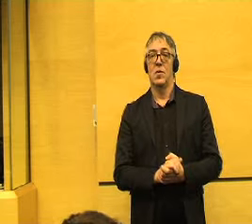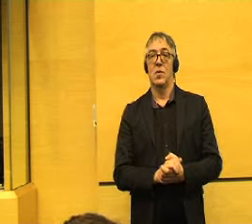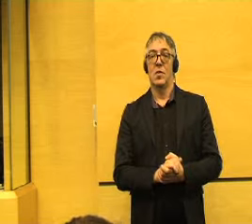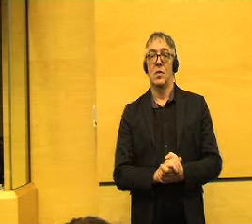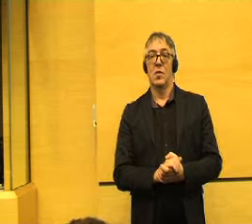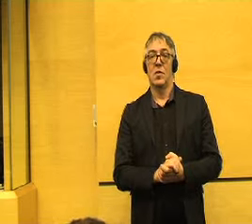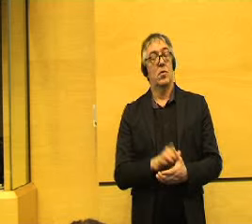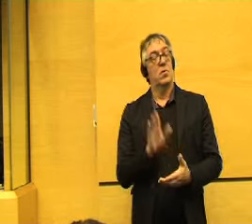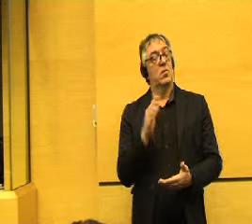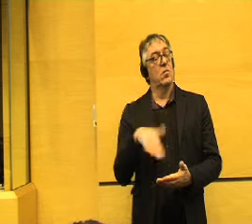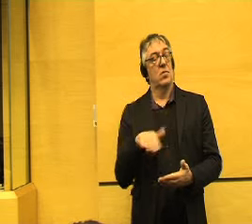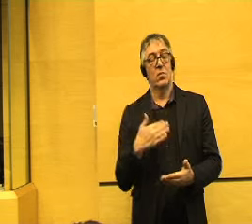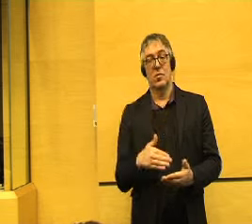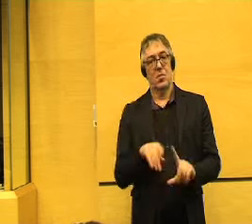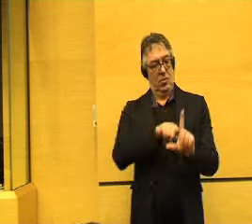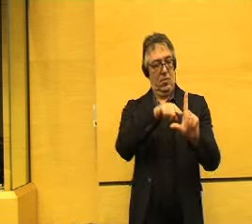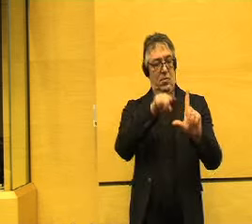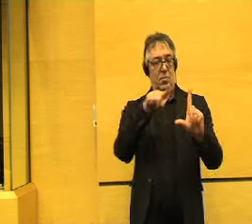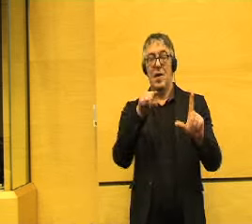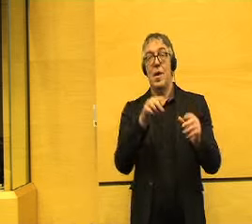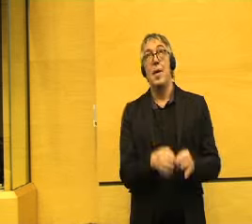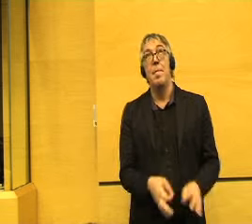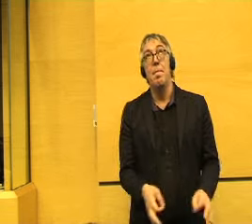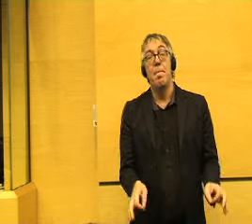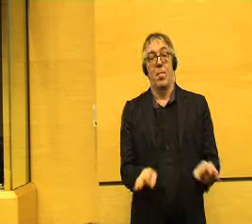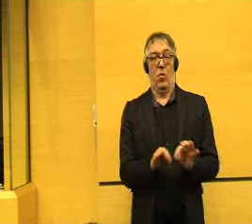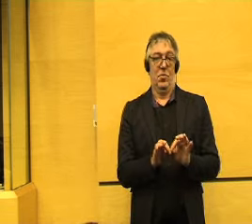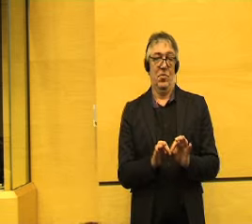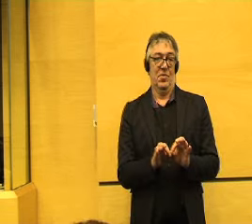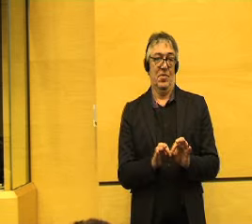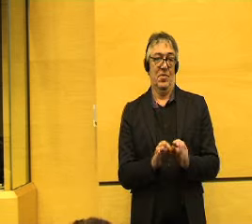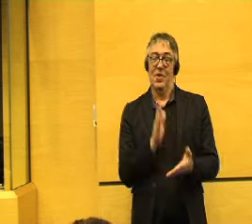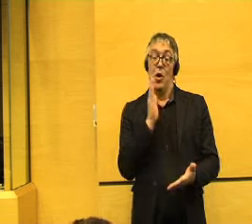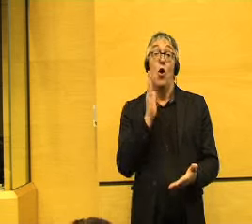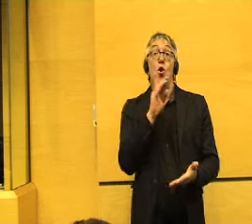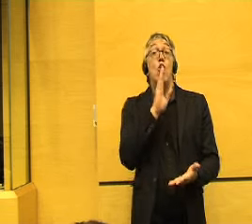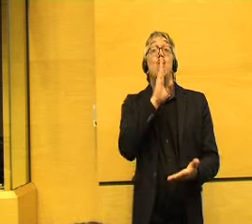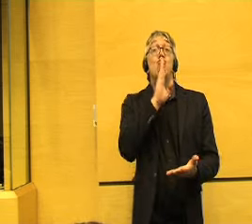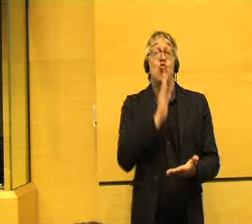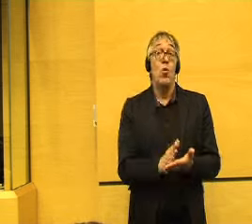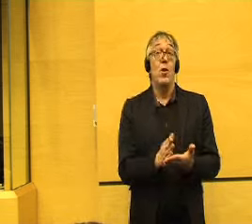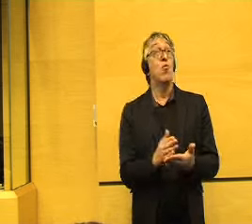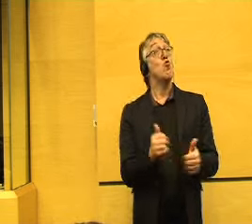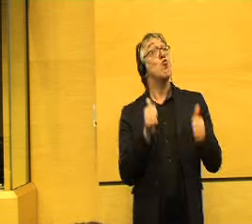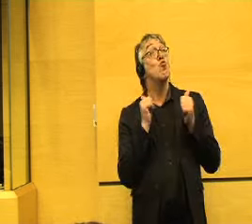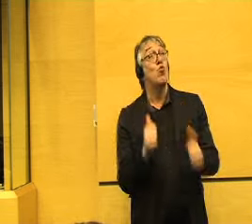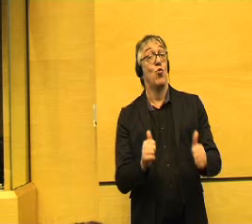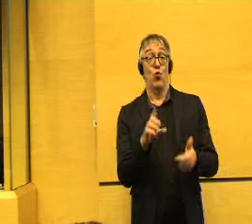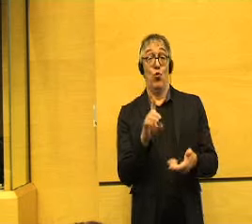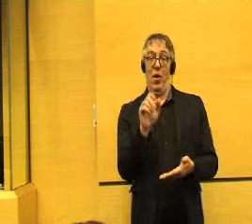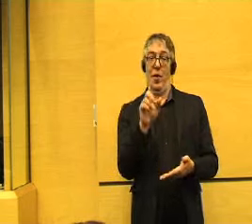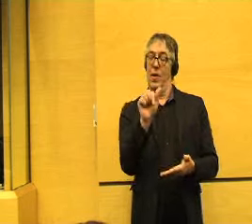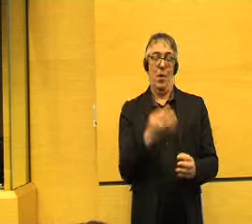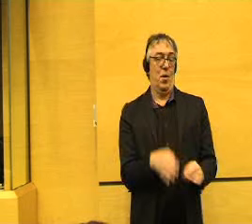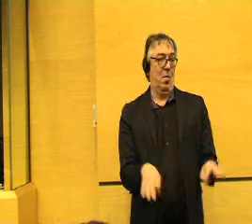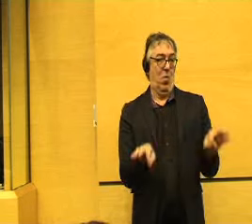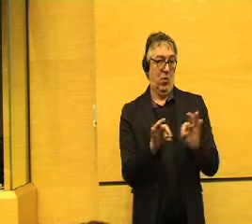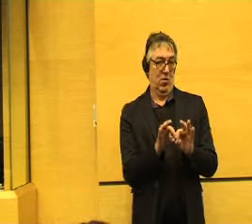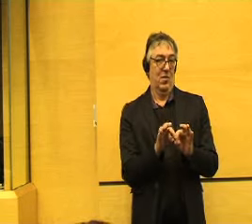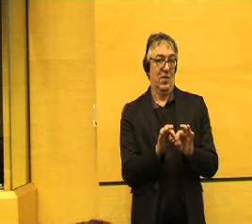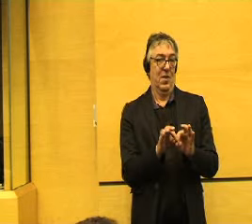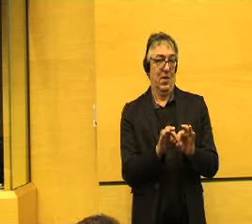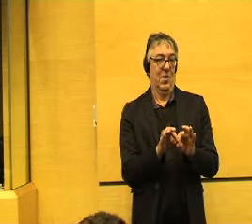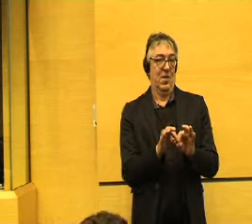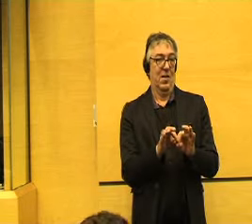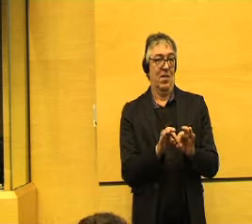data is very important for governments real data is vital for governments